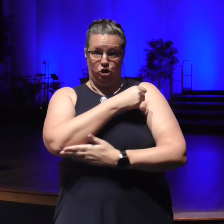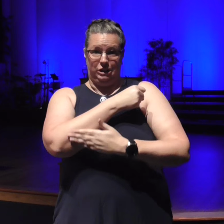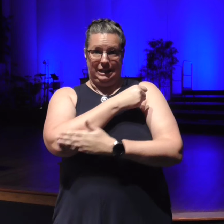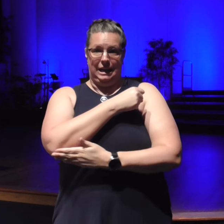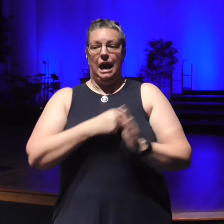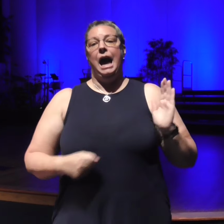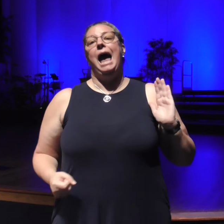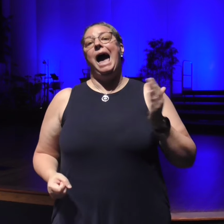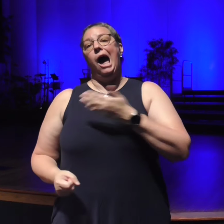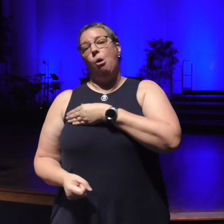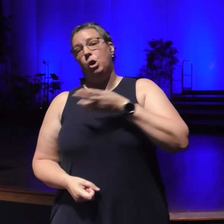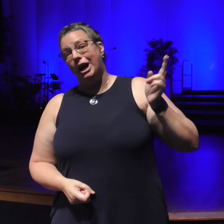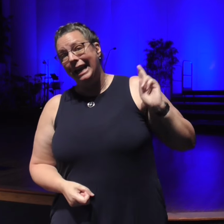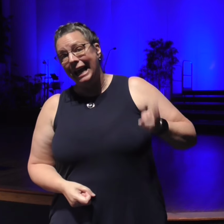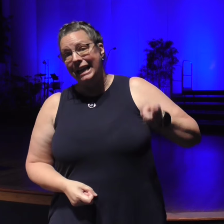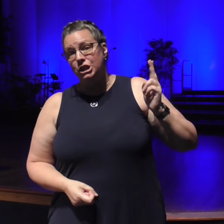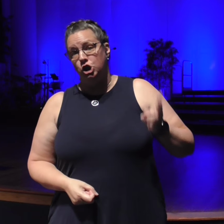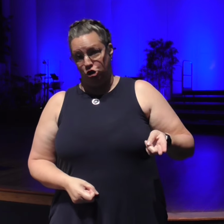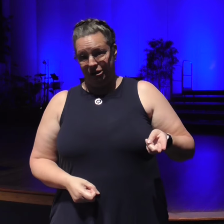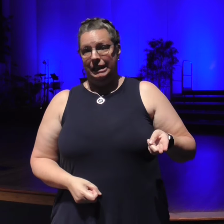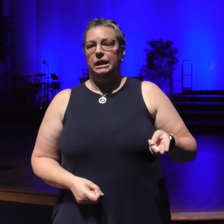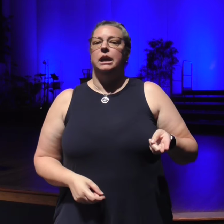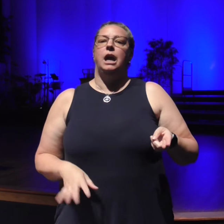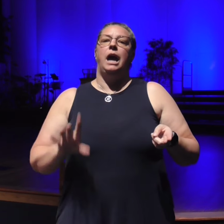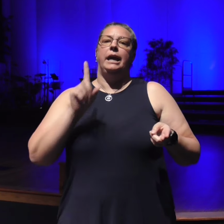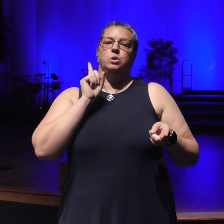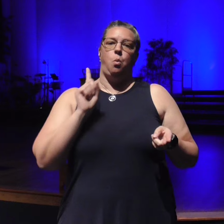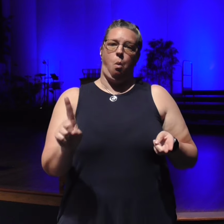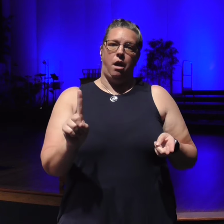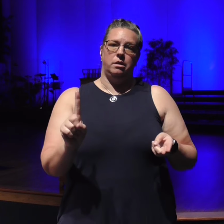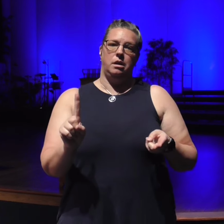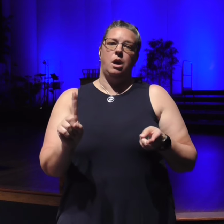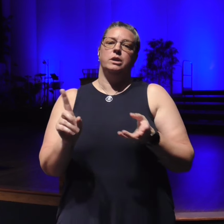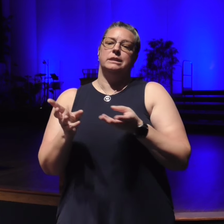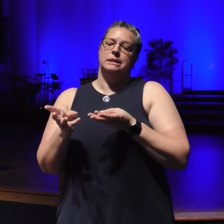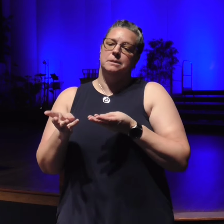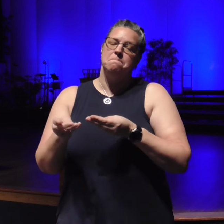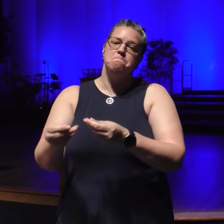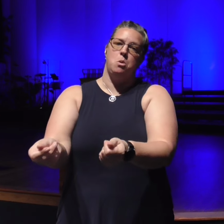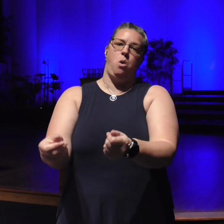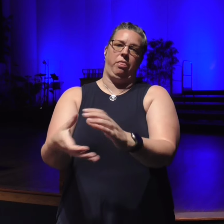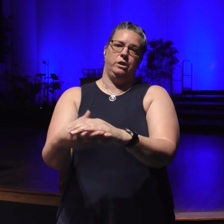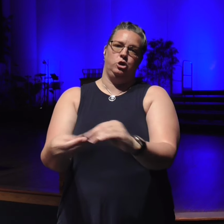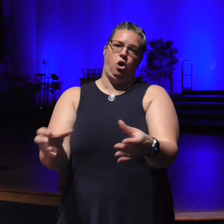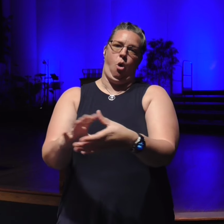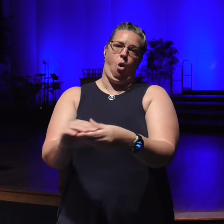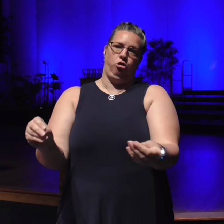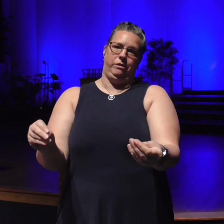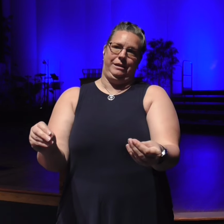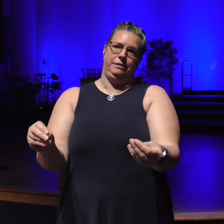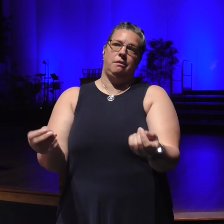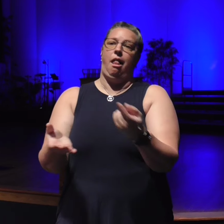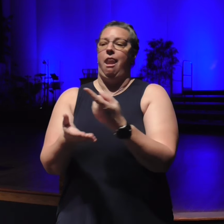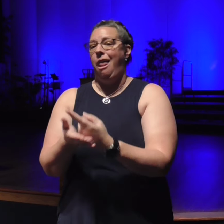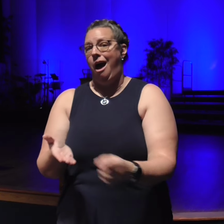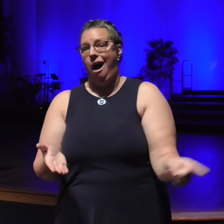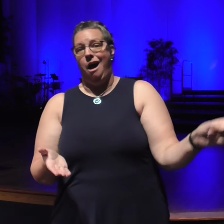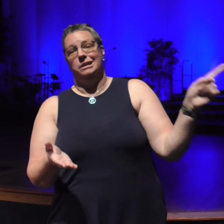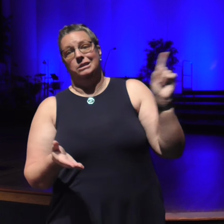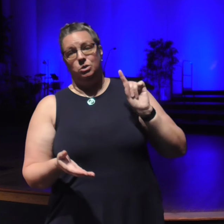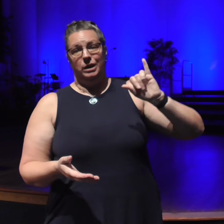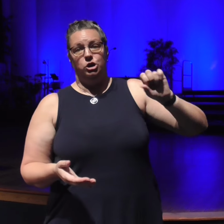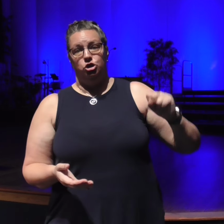was told as a single, smooth storyline. Last week, Josh talked about some of